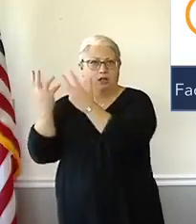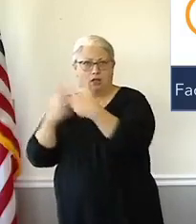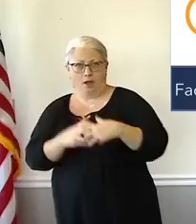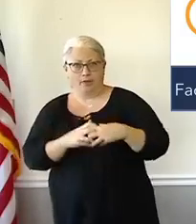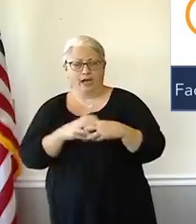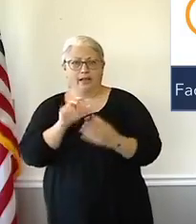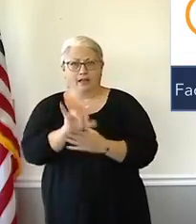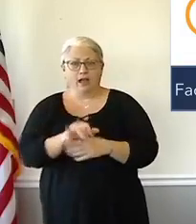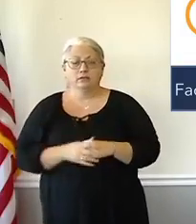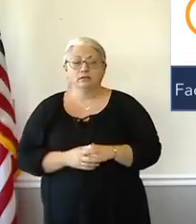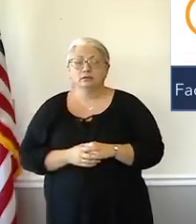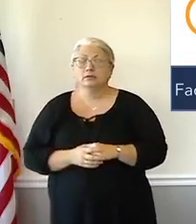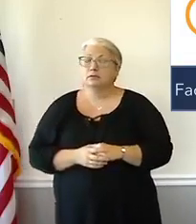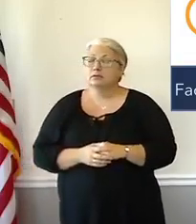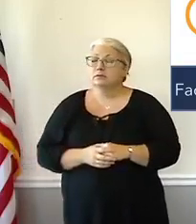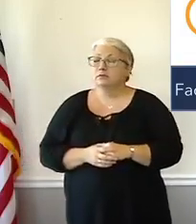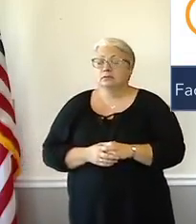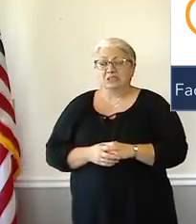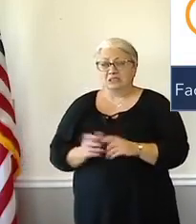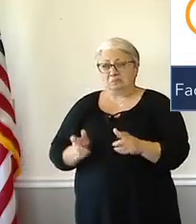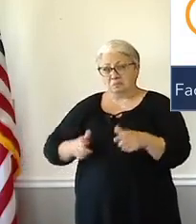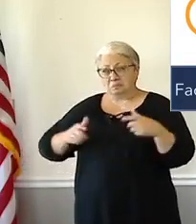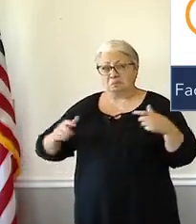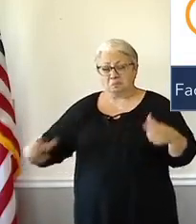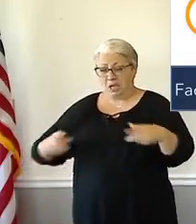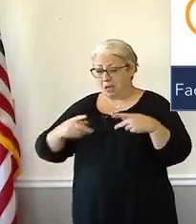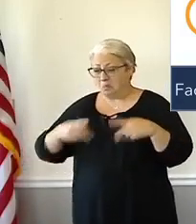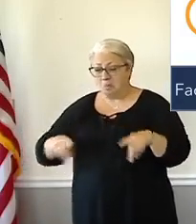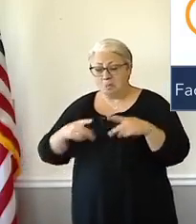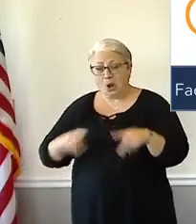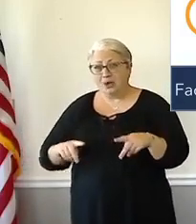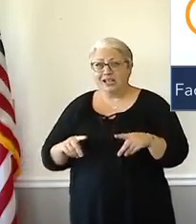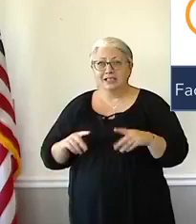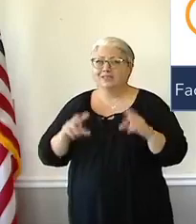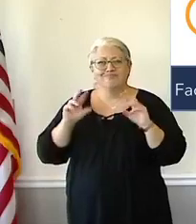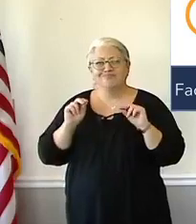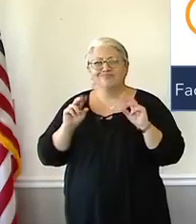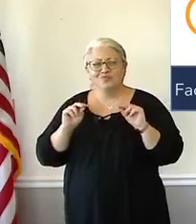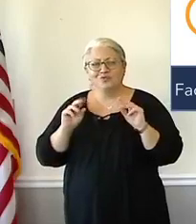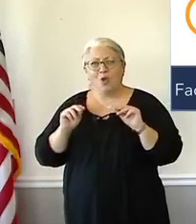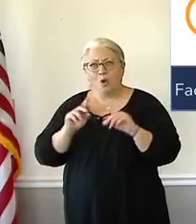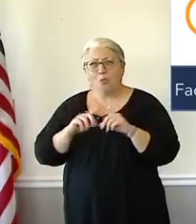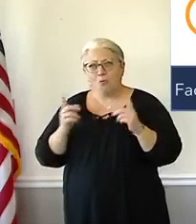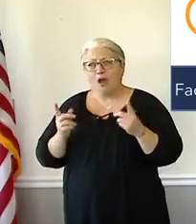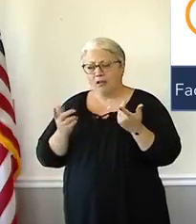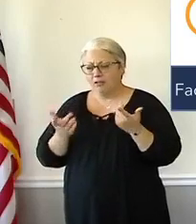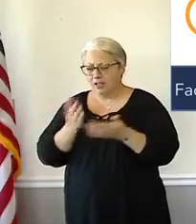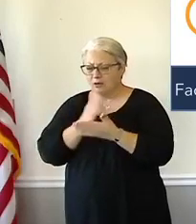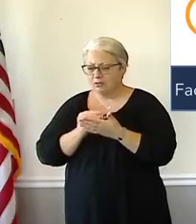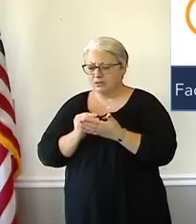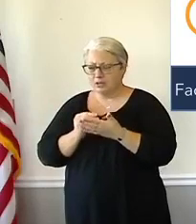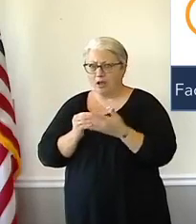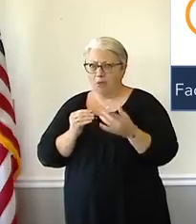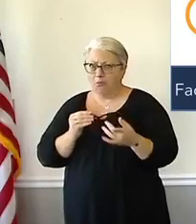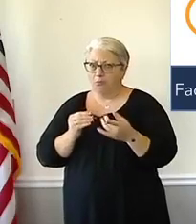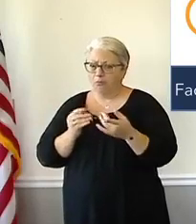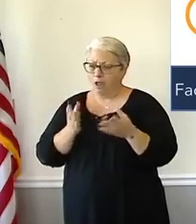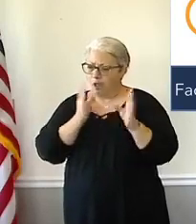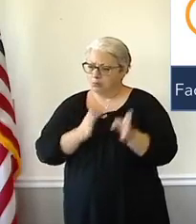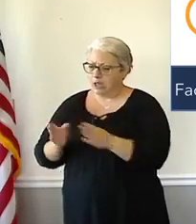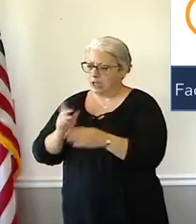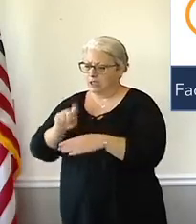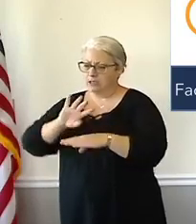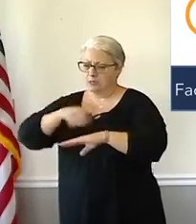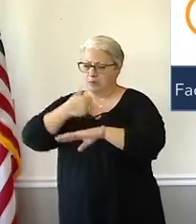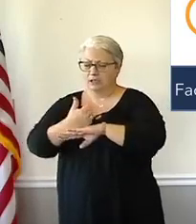venues. Not that you'd want big, massive parties, but they need to be able to function to some degree. And as we get into the colder weather, there needs to be a plan and